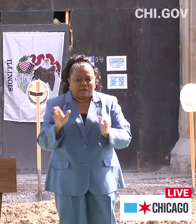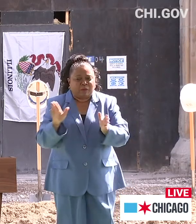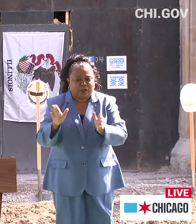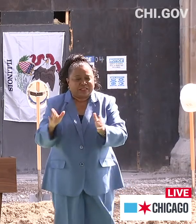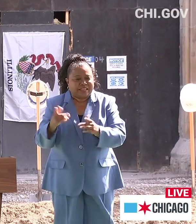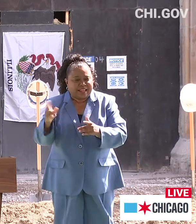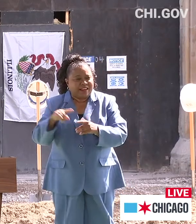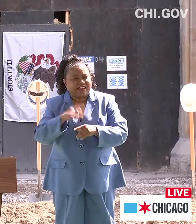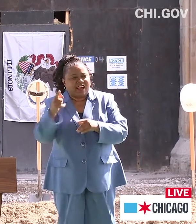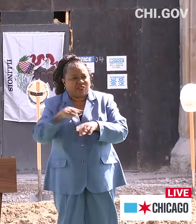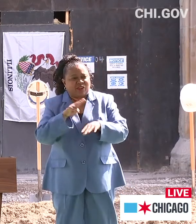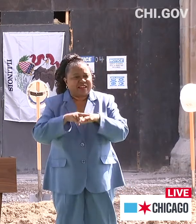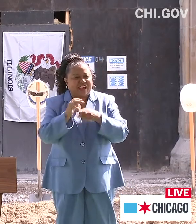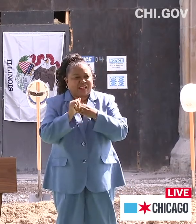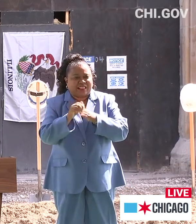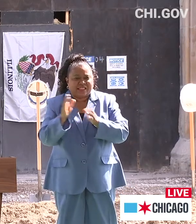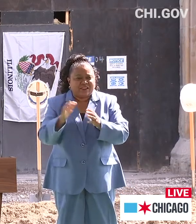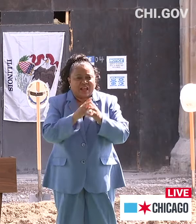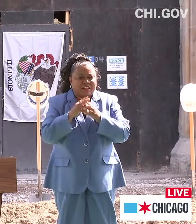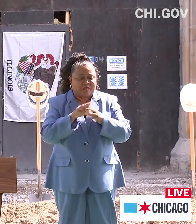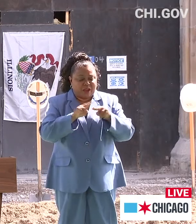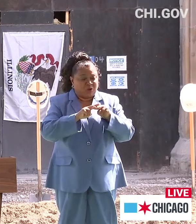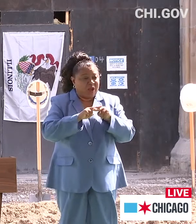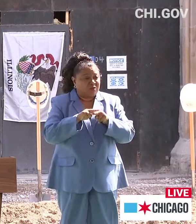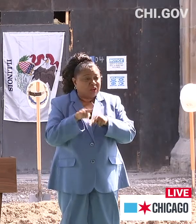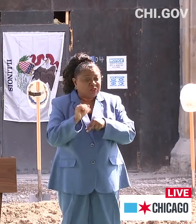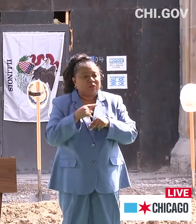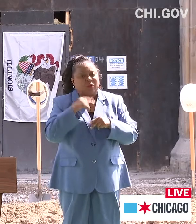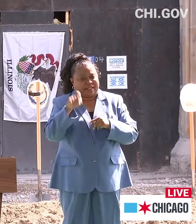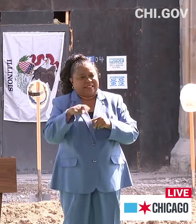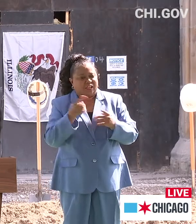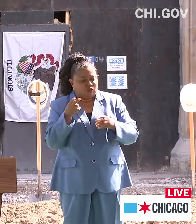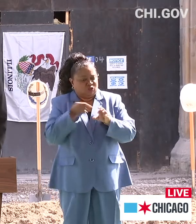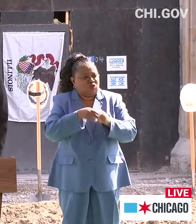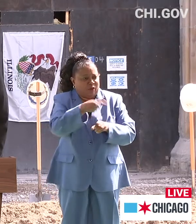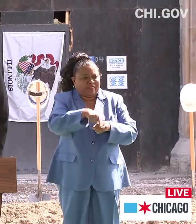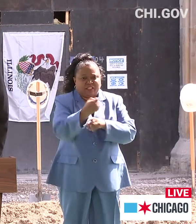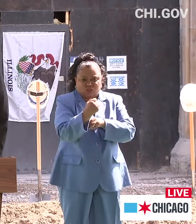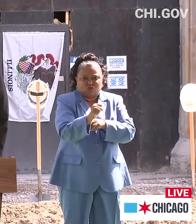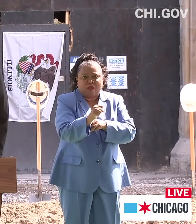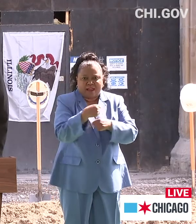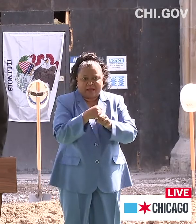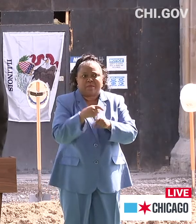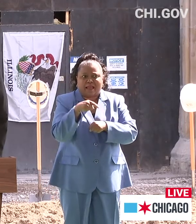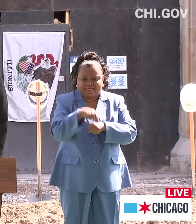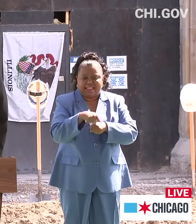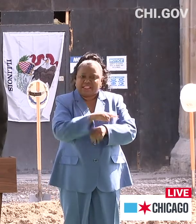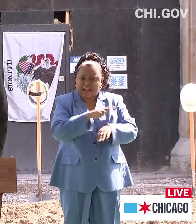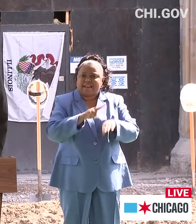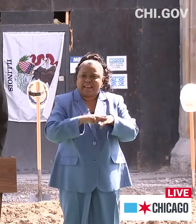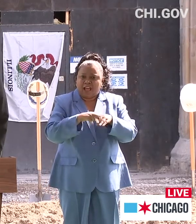V. Debs and the other national leaders of the American Railway Union and said we needed to join this strike and make this a national railway